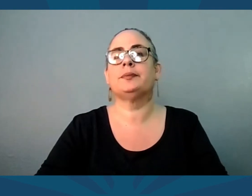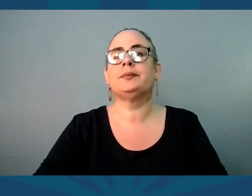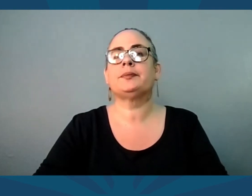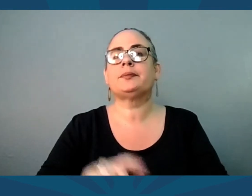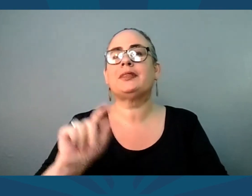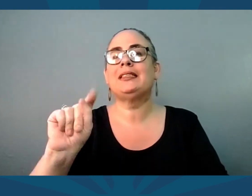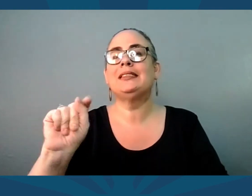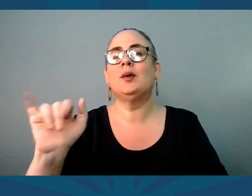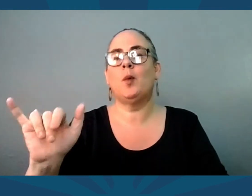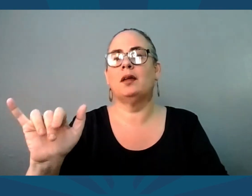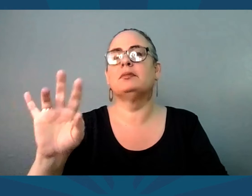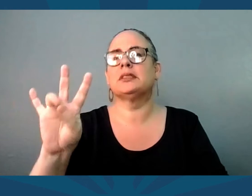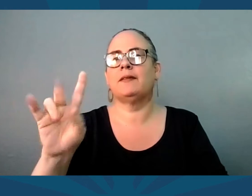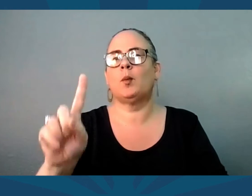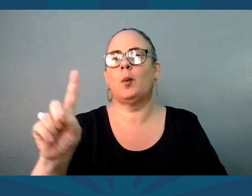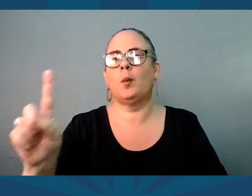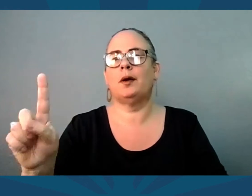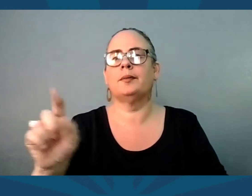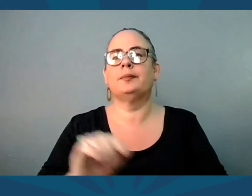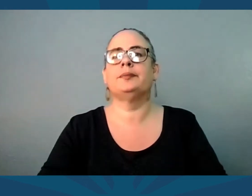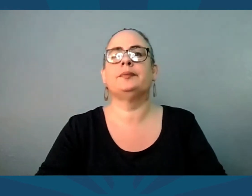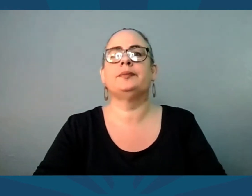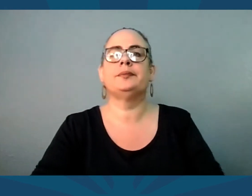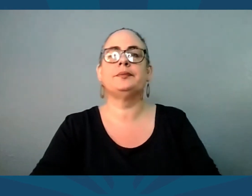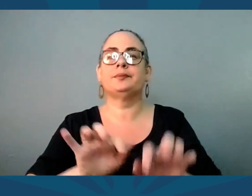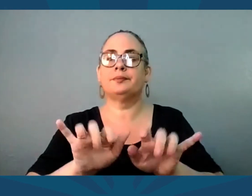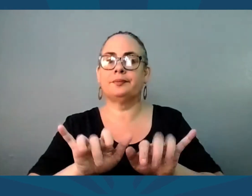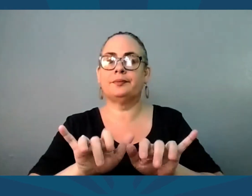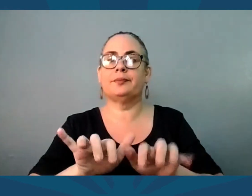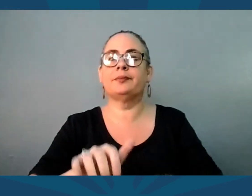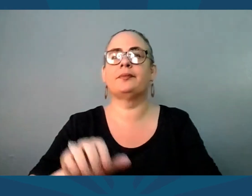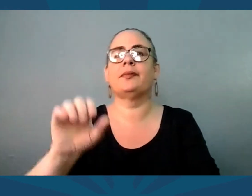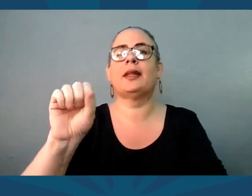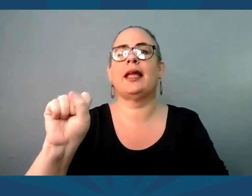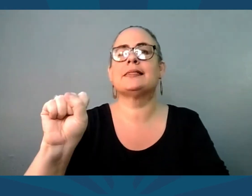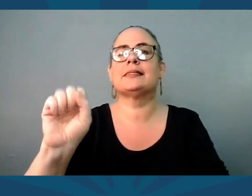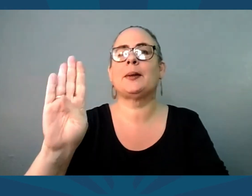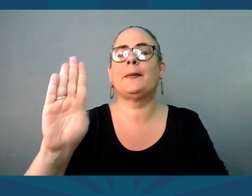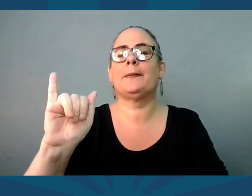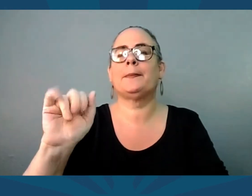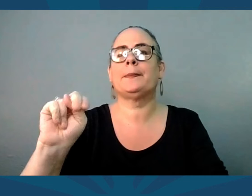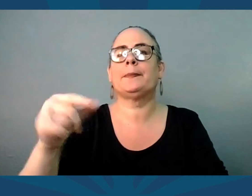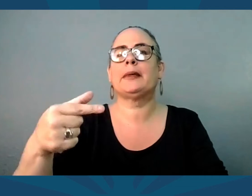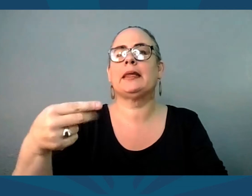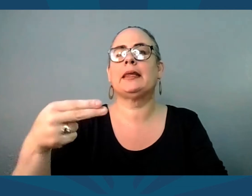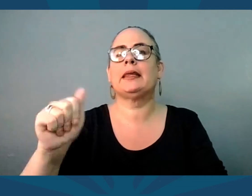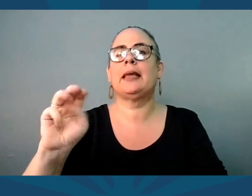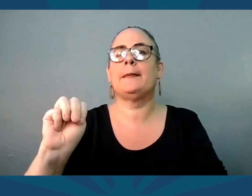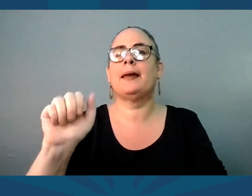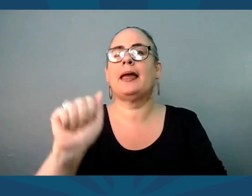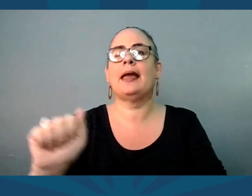928-402-8740. TTY, 711. S.